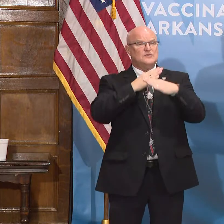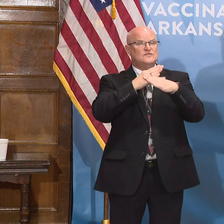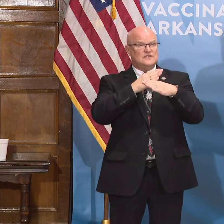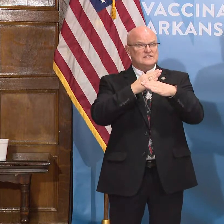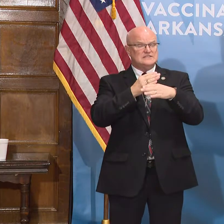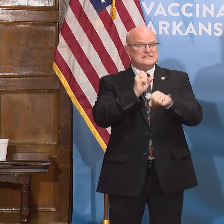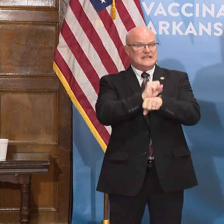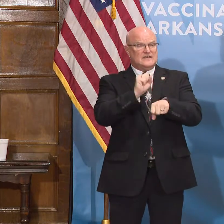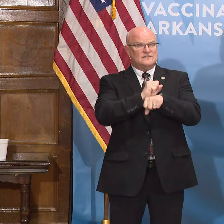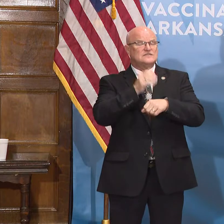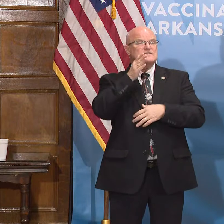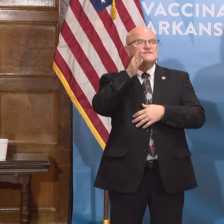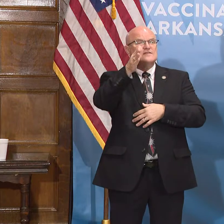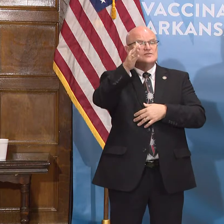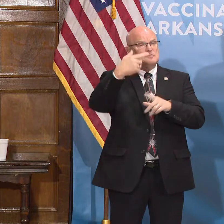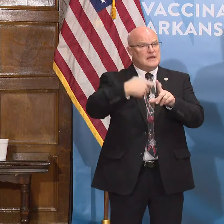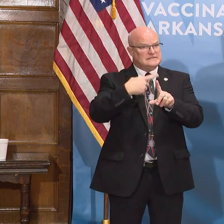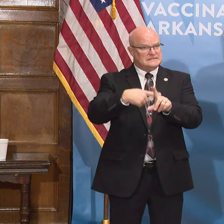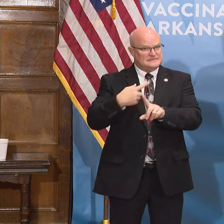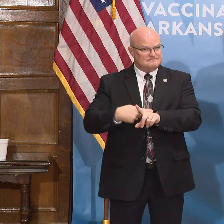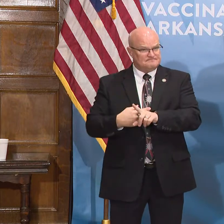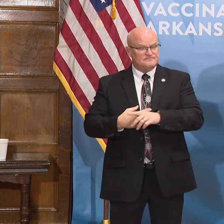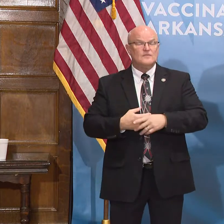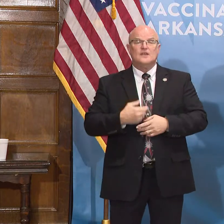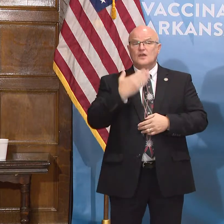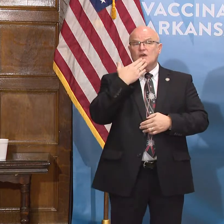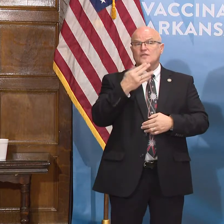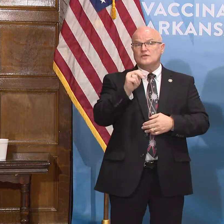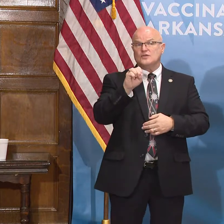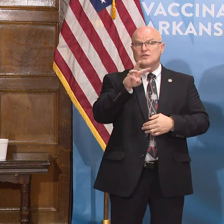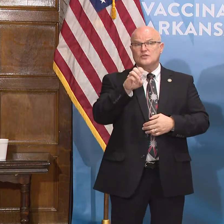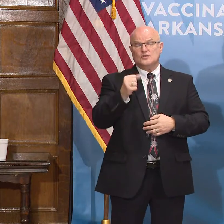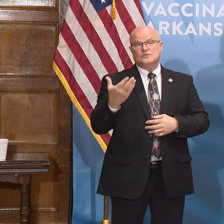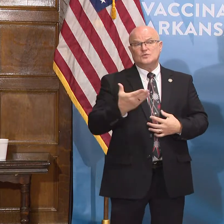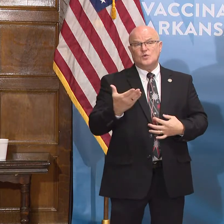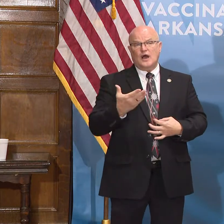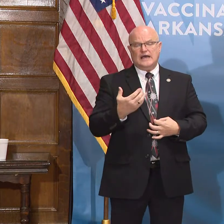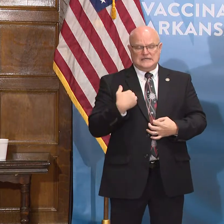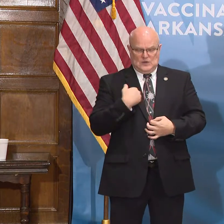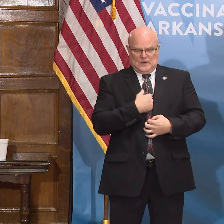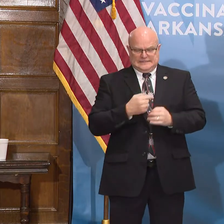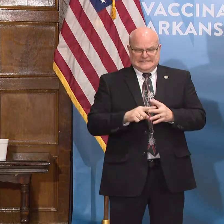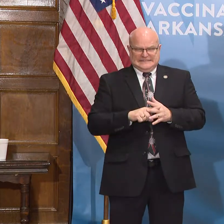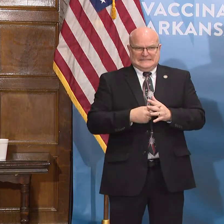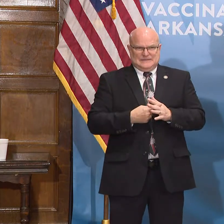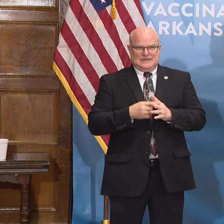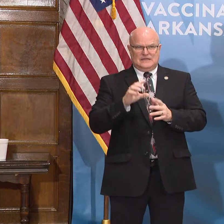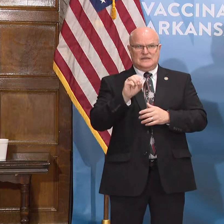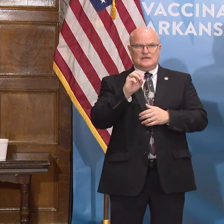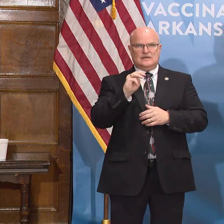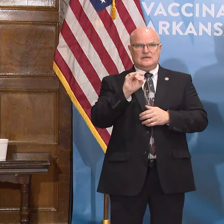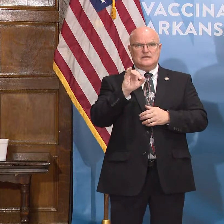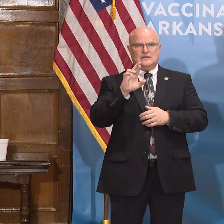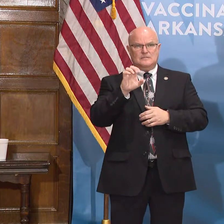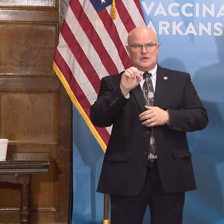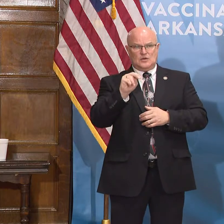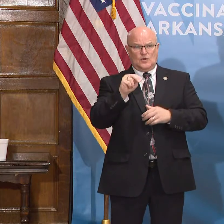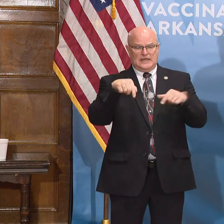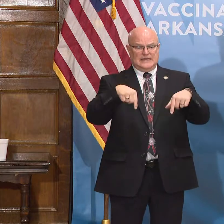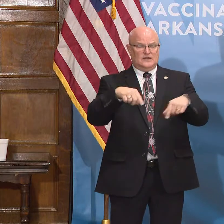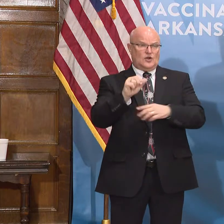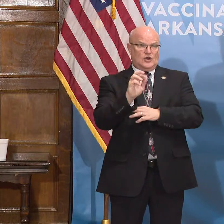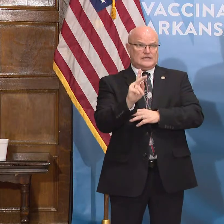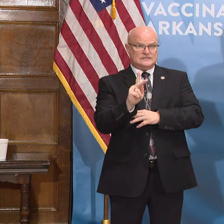for the coming months. The good news is that we are at the beginning of the Omicron variant in